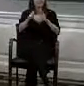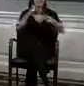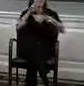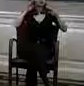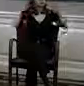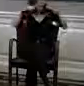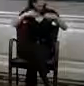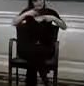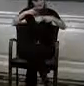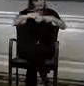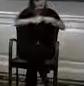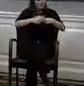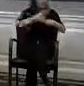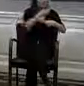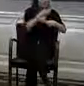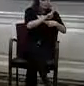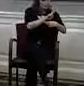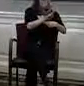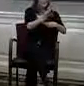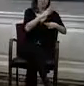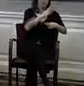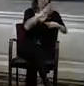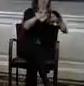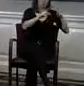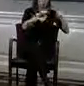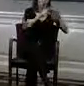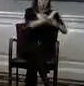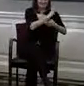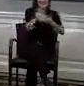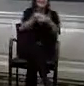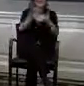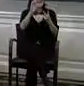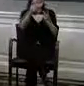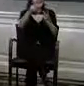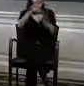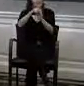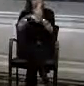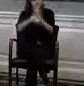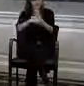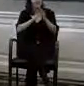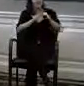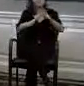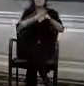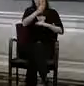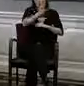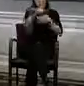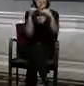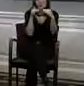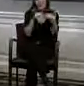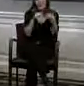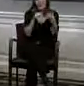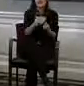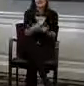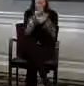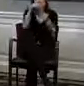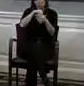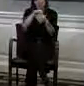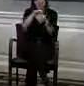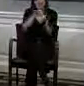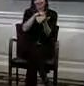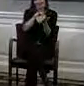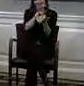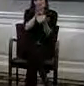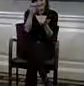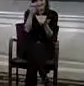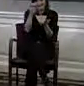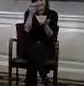rights and education policy within conflict, post-war, and development contexts, particularly in the Middle East. She